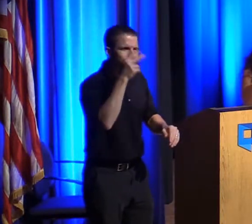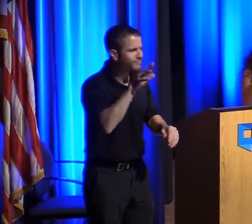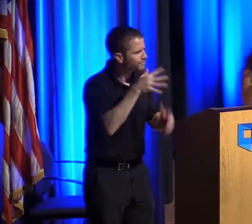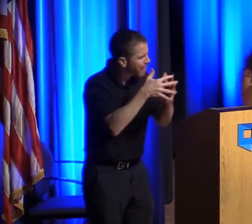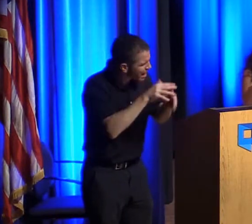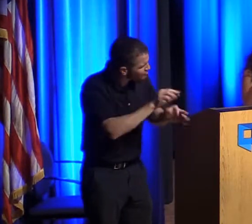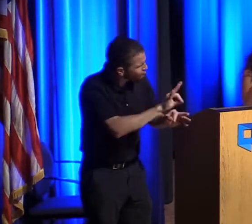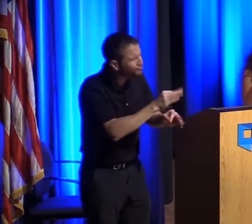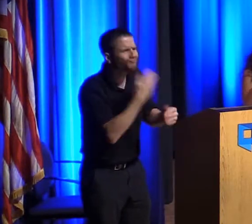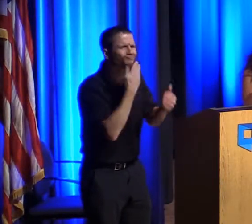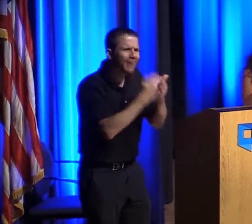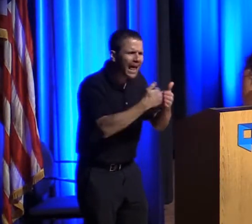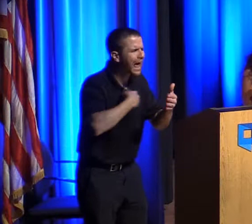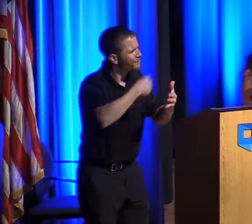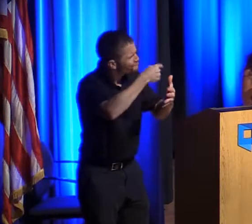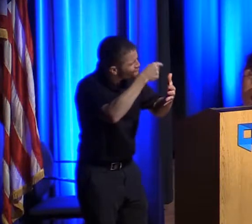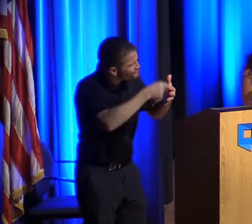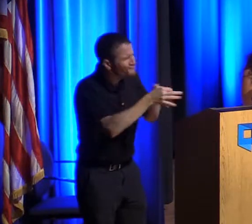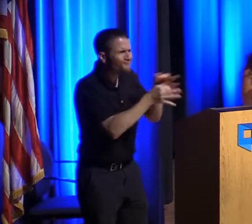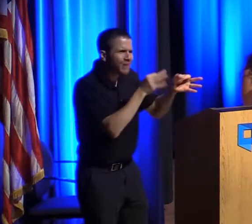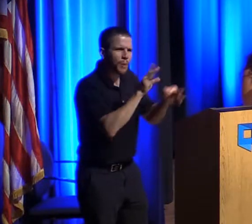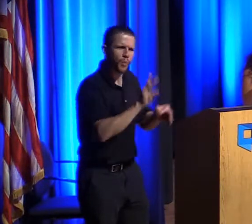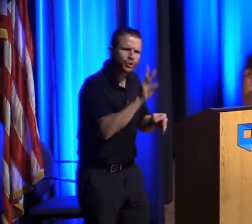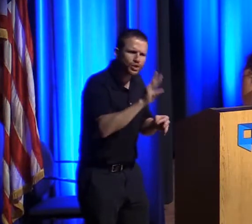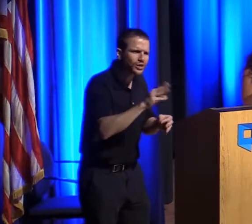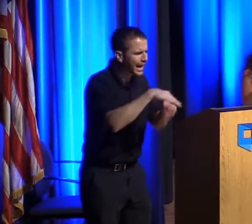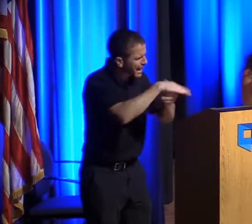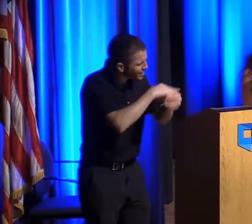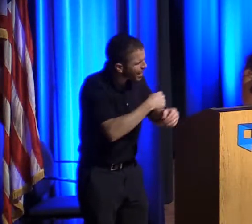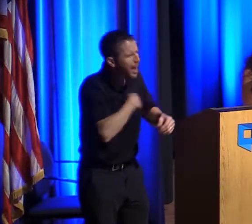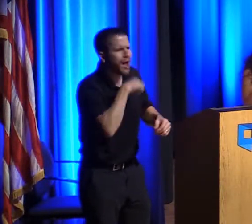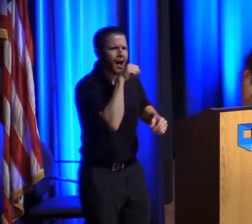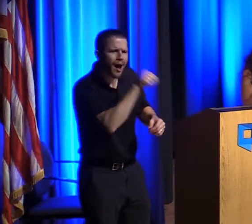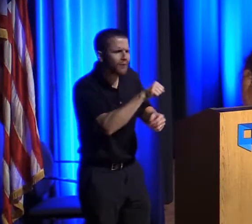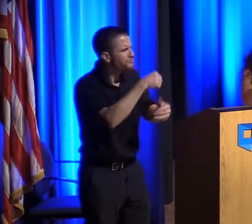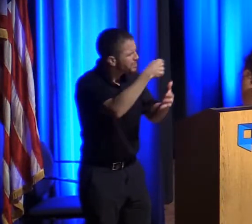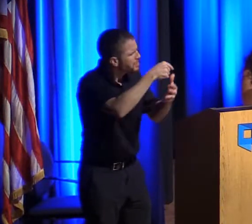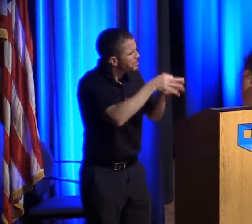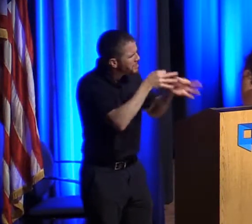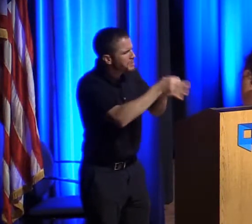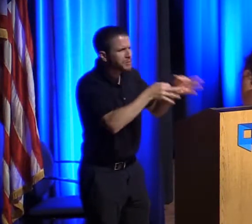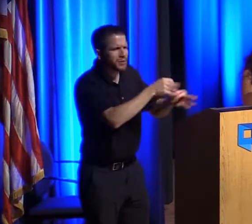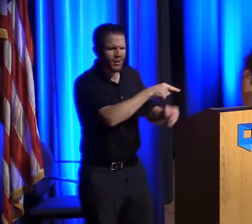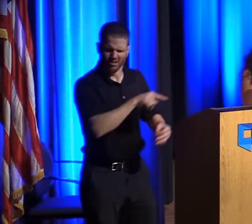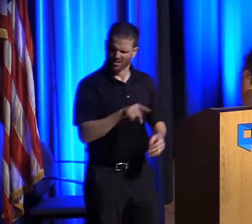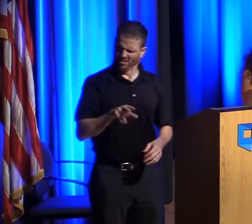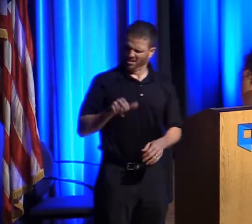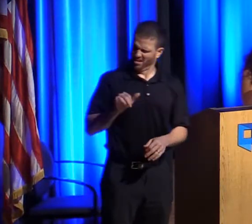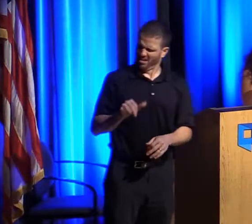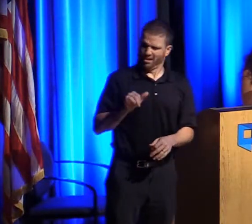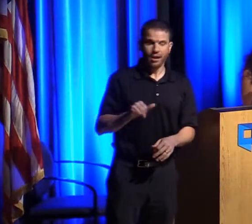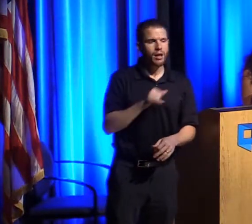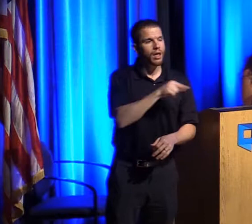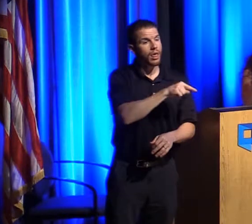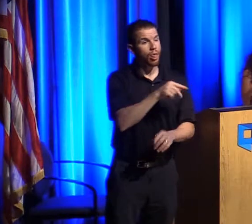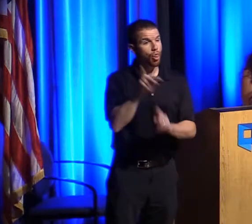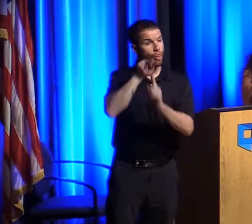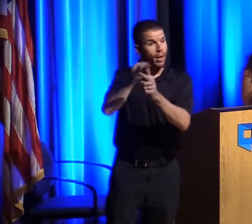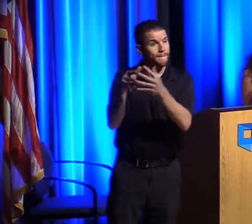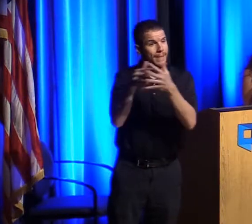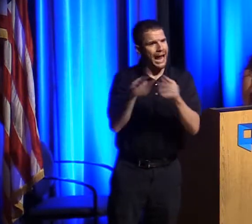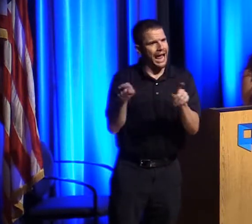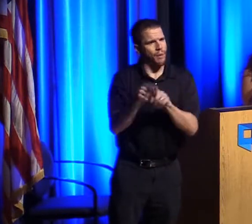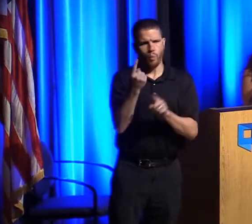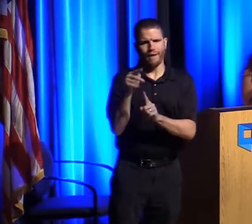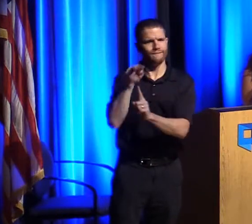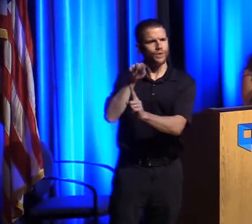work with and am friends with, right? And so there's a danger to seeing only a single story. And so I urge you, as